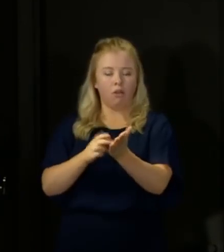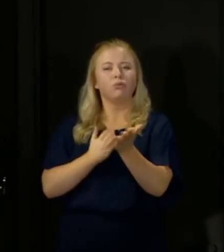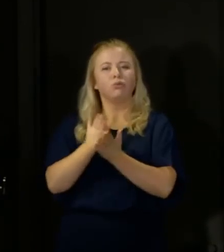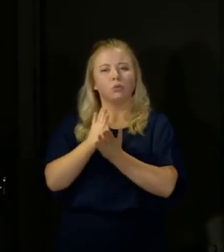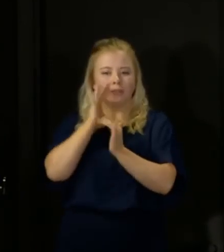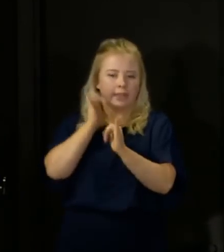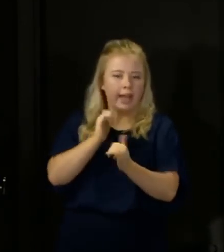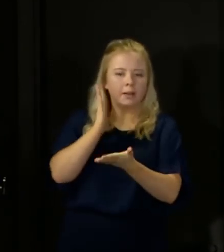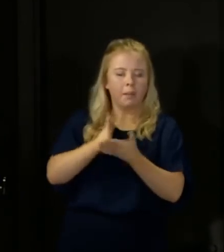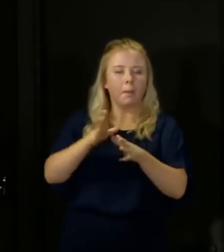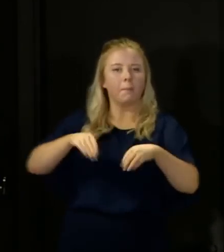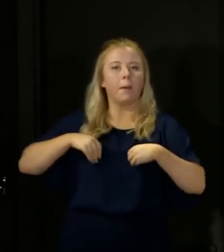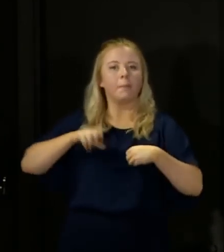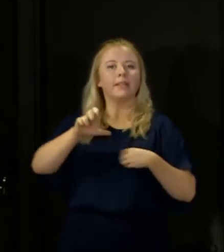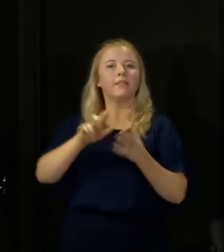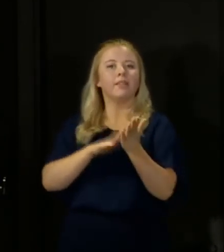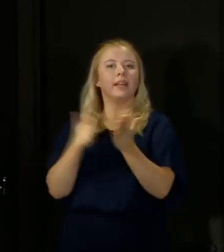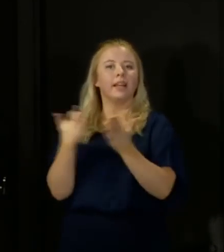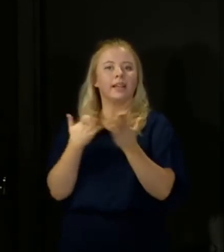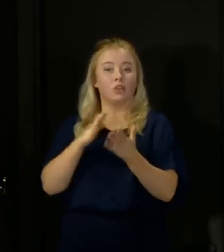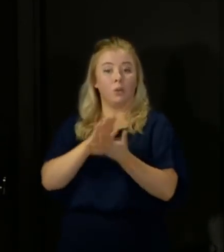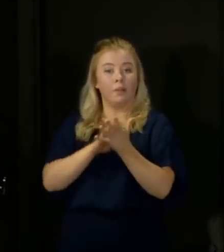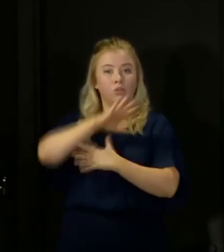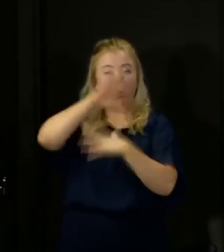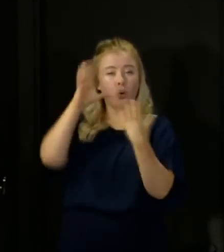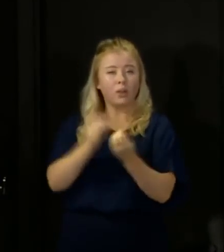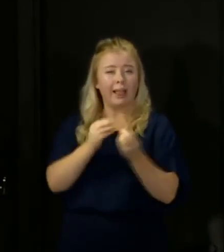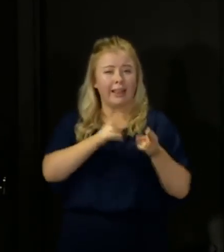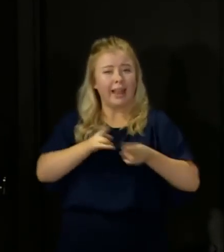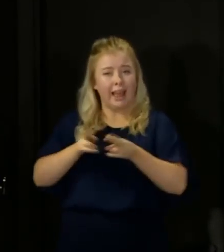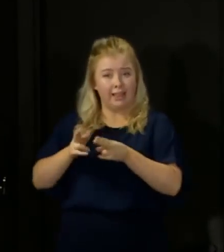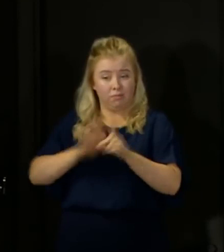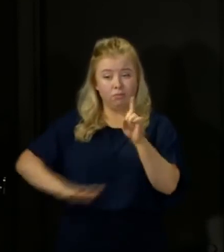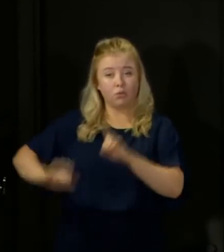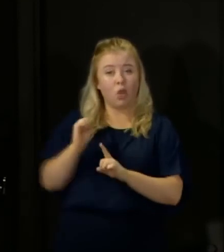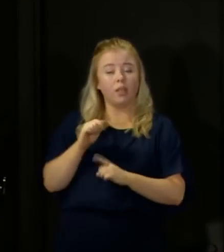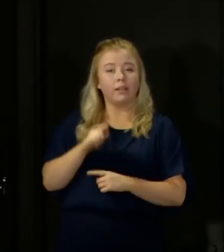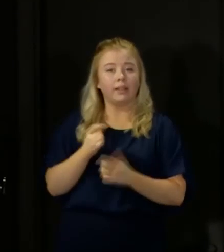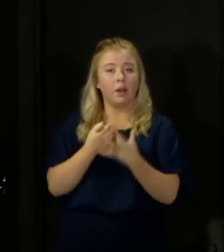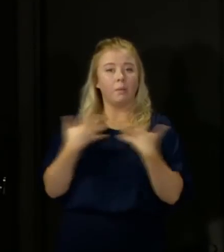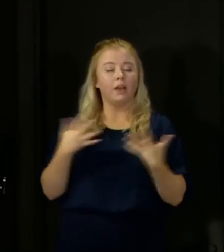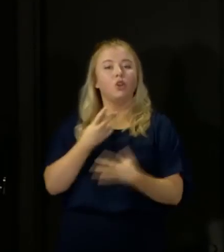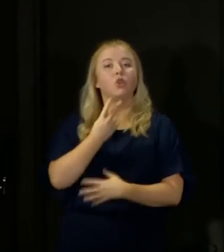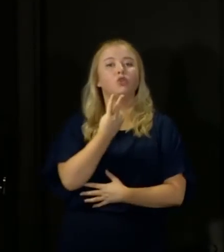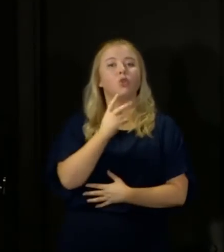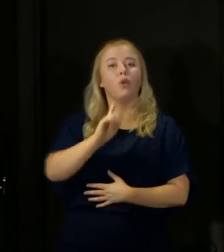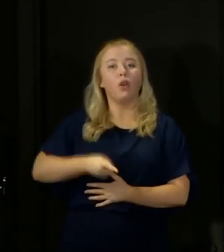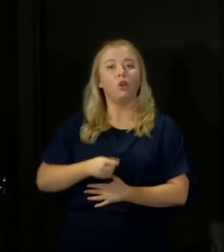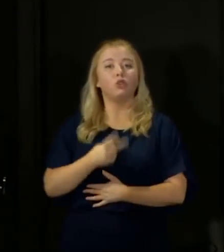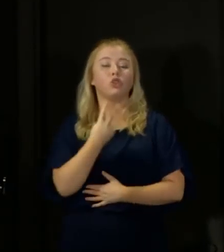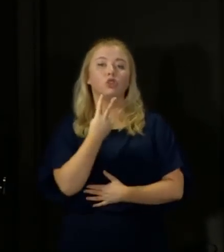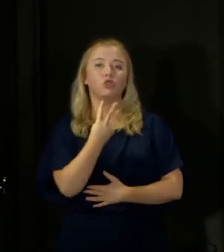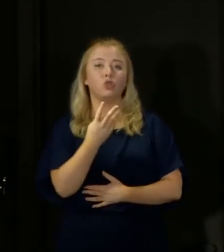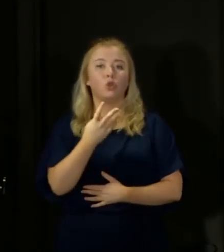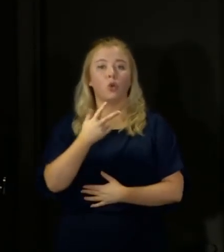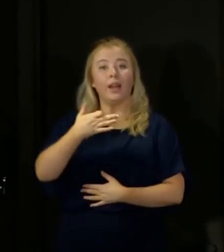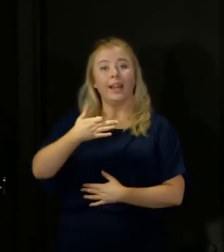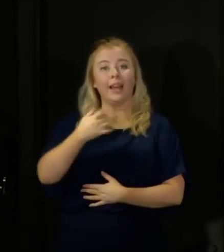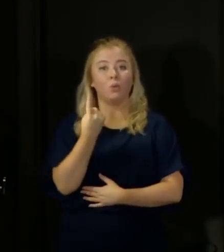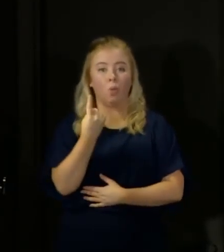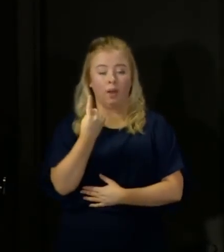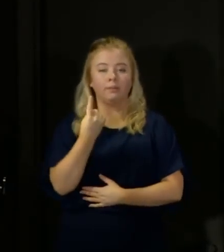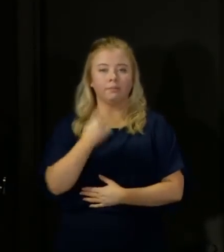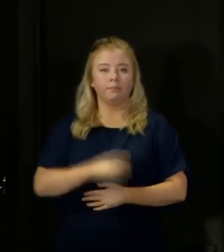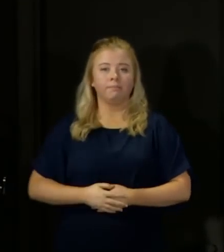test as having the virus. And that takes the total number of deaths in Scotland under that measurement to 2,291.